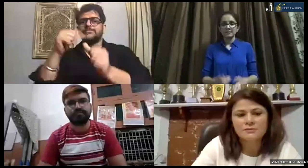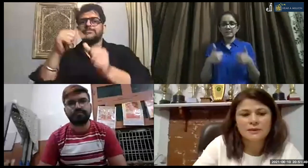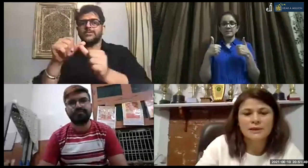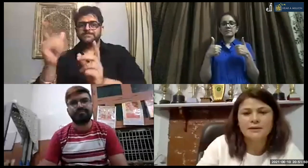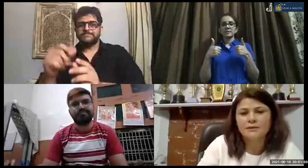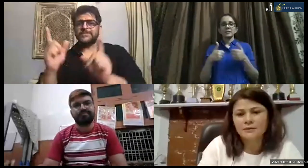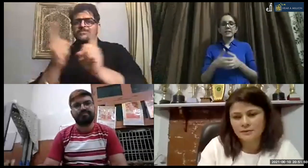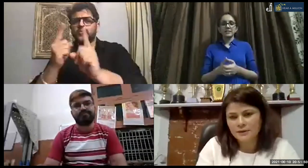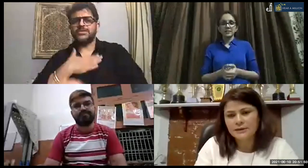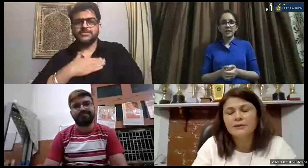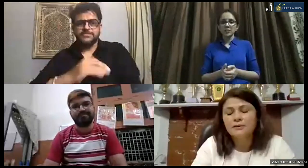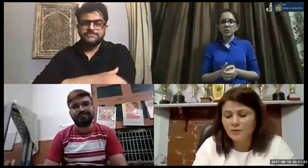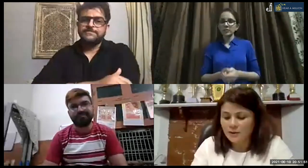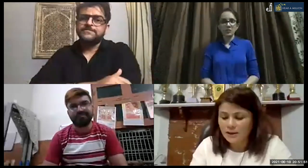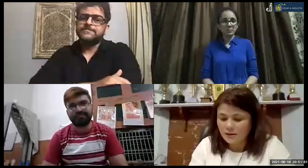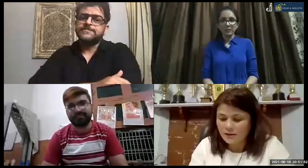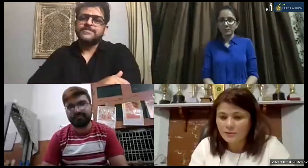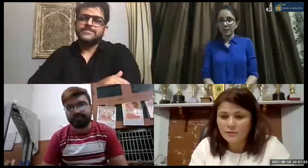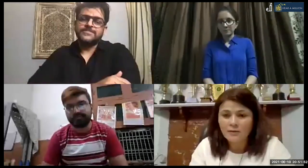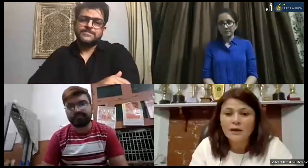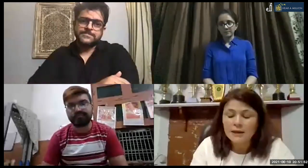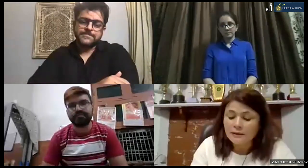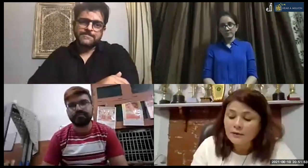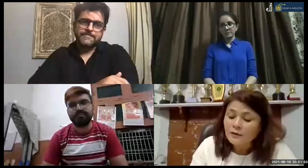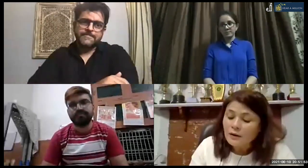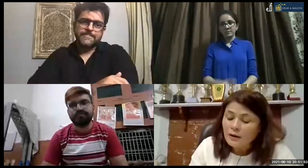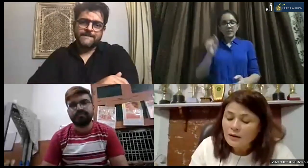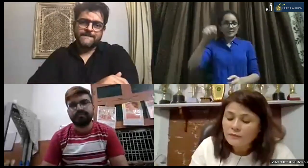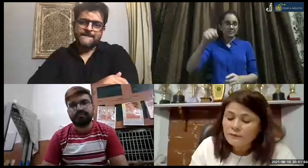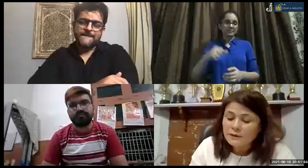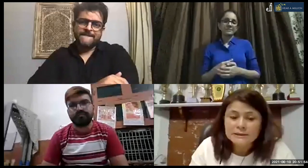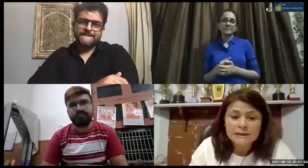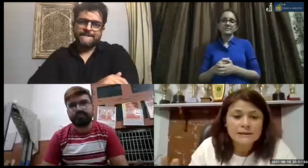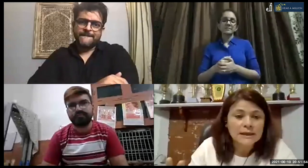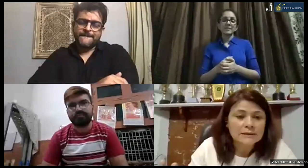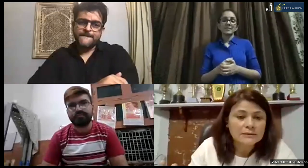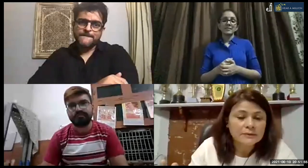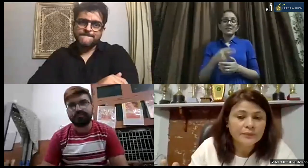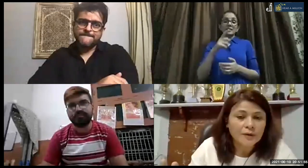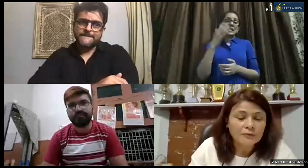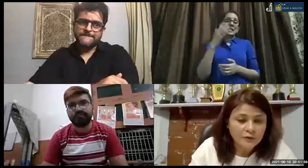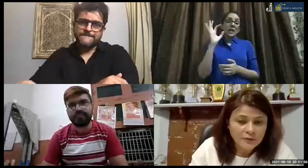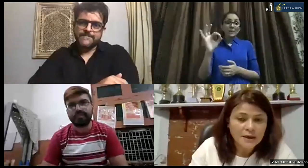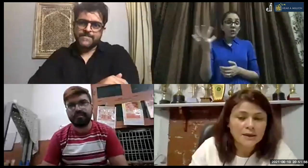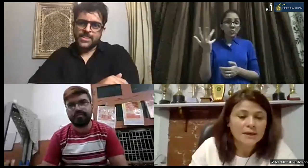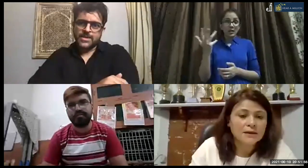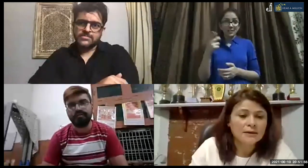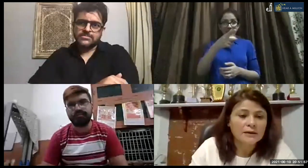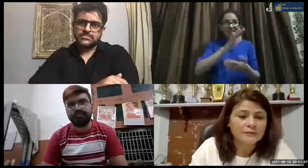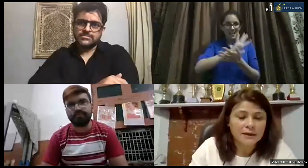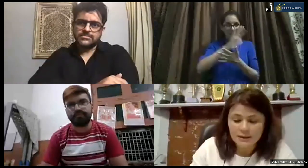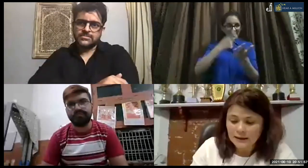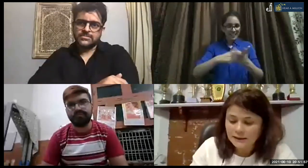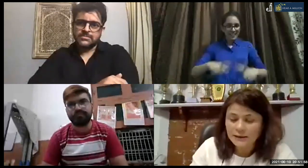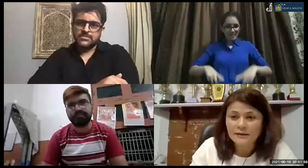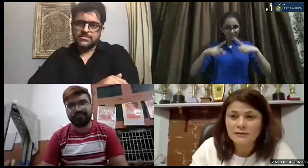okay, it's working. Great. Right? Yeah, you can just be brief. Yeah. Yeah. First thing is that you're from Haryana,